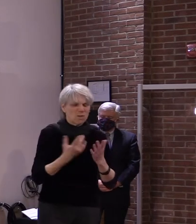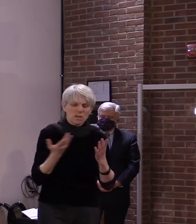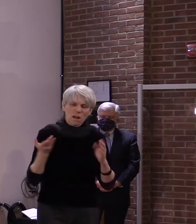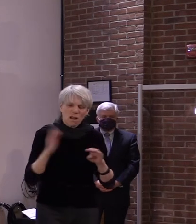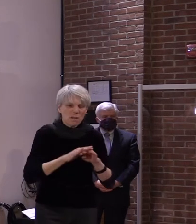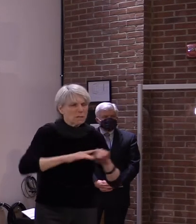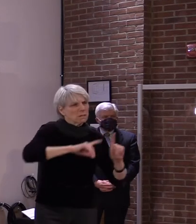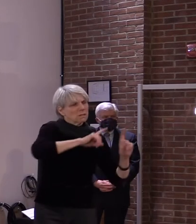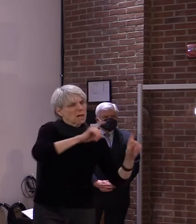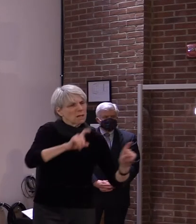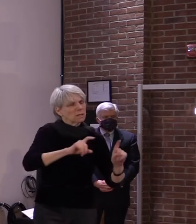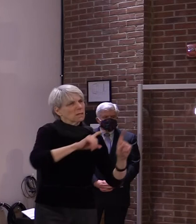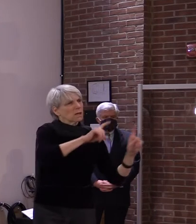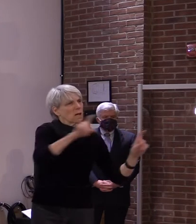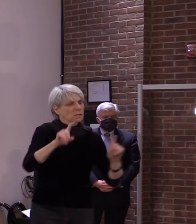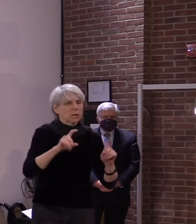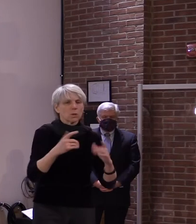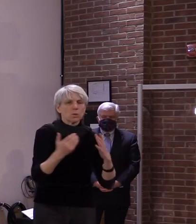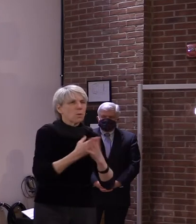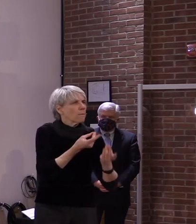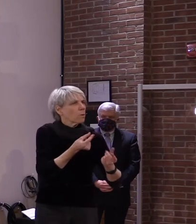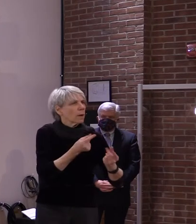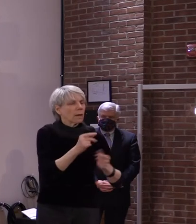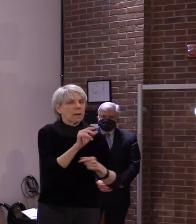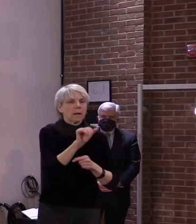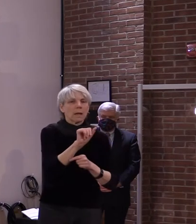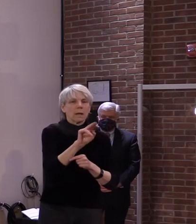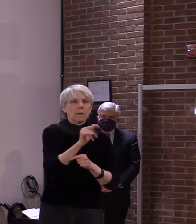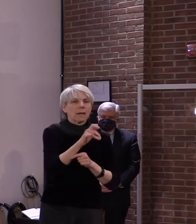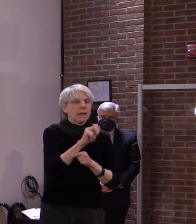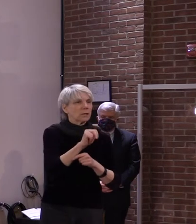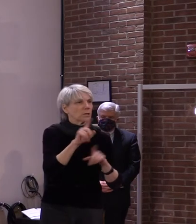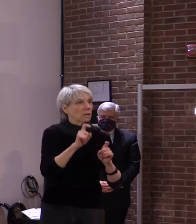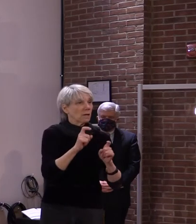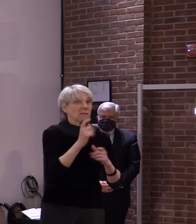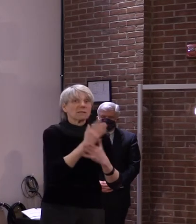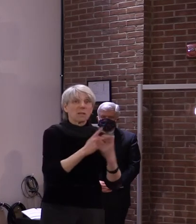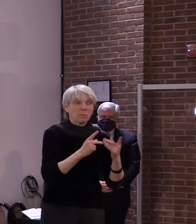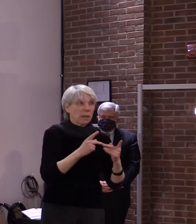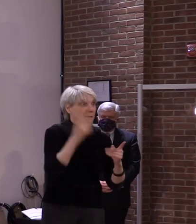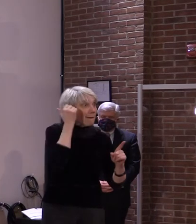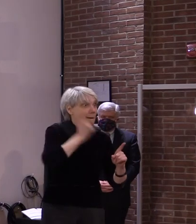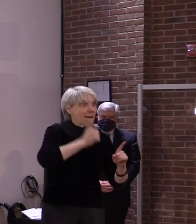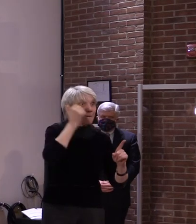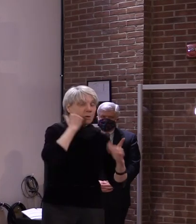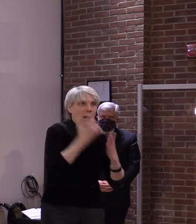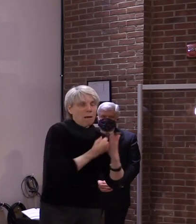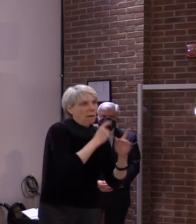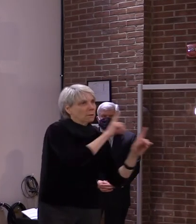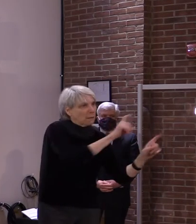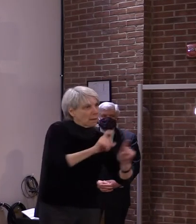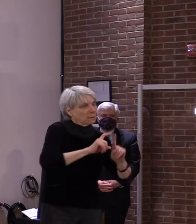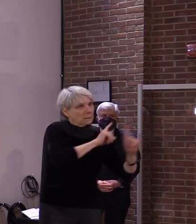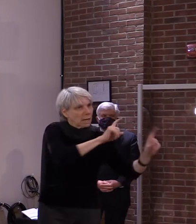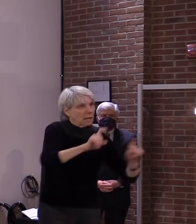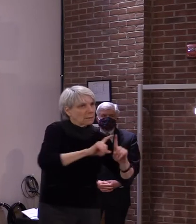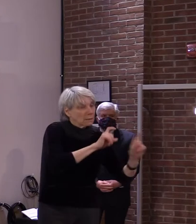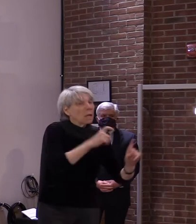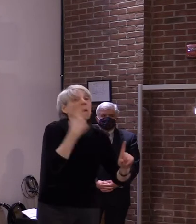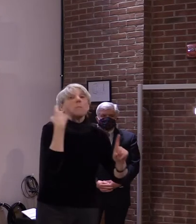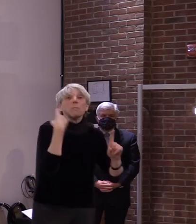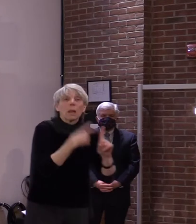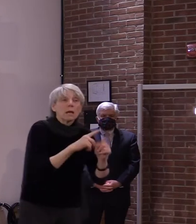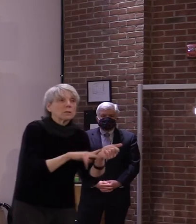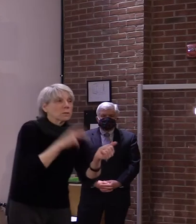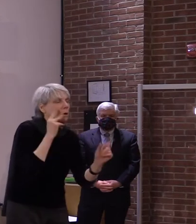using binax now antigen tests often daily as well as a hugely successful vaccination program in those